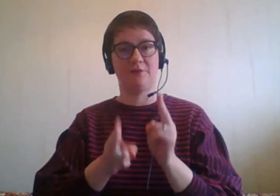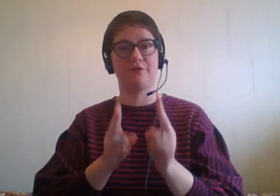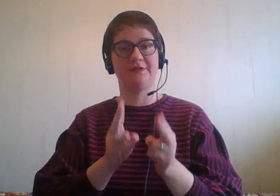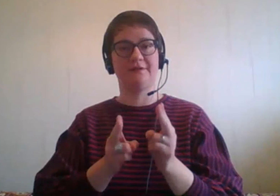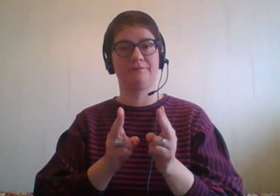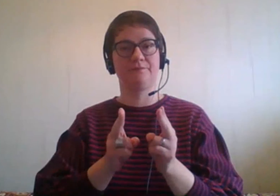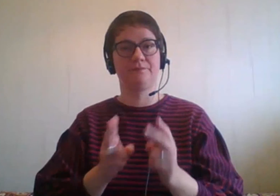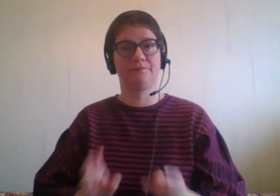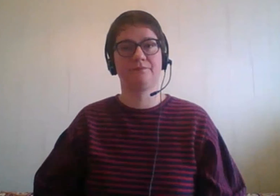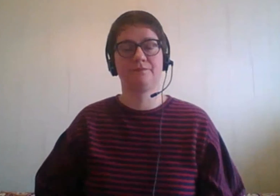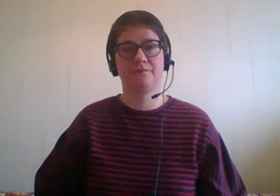interpreter.